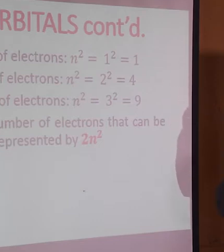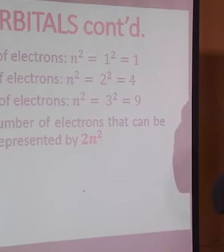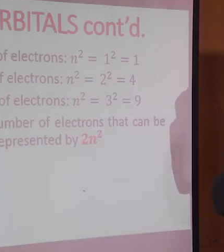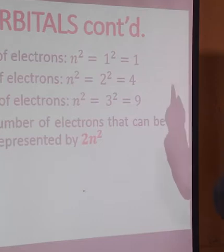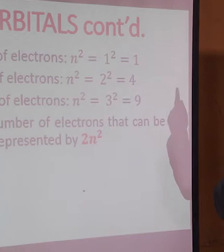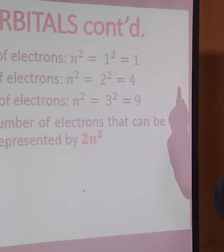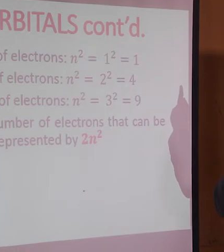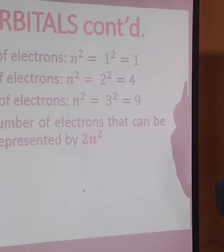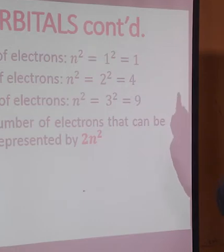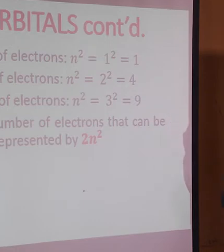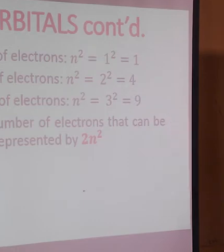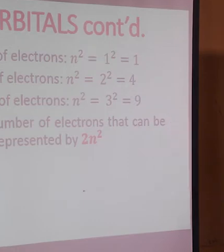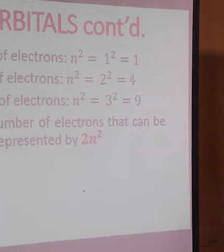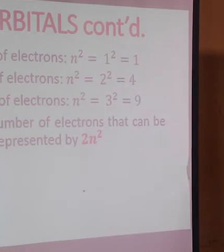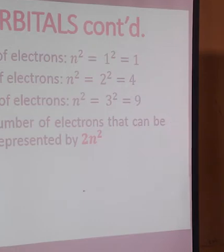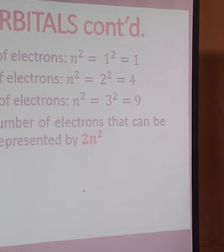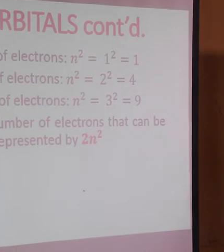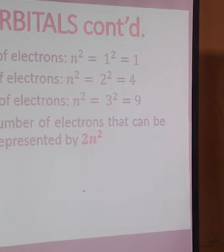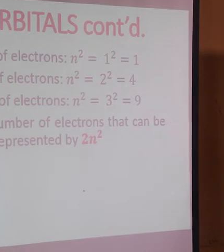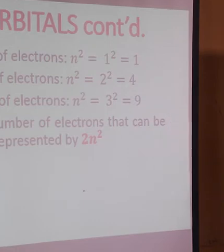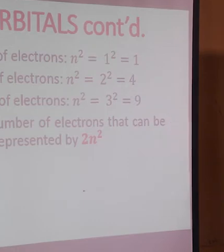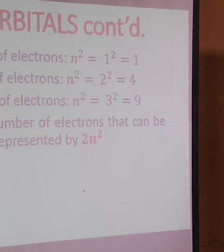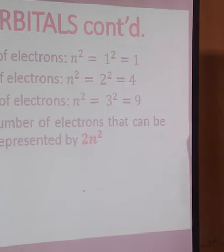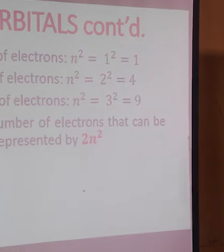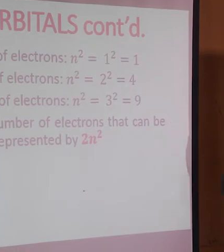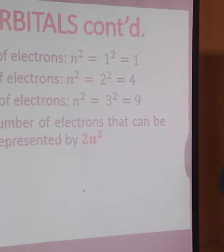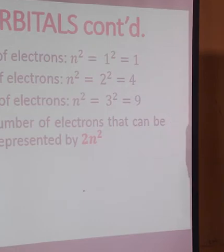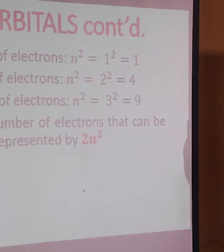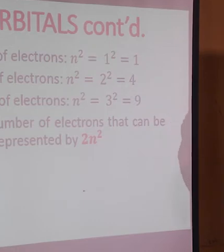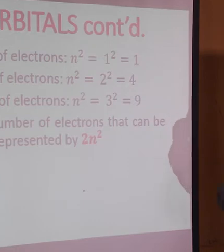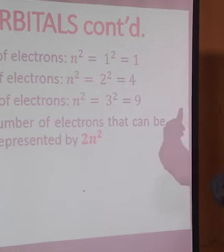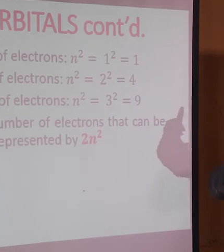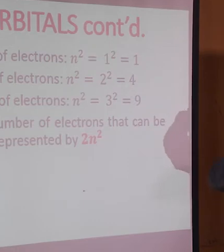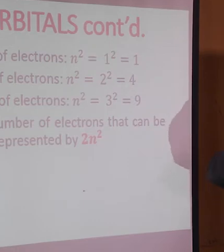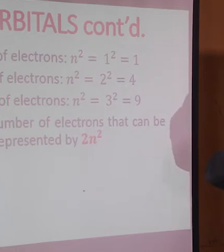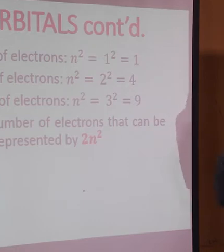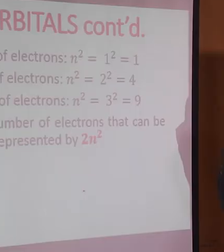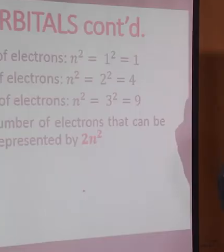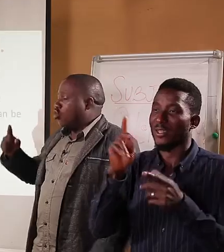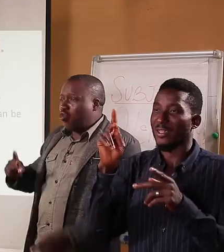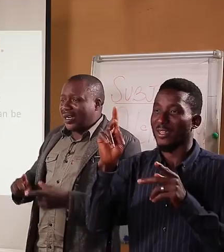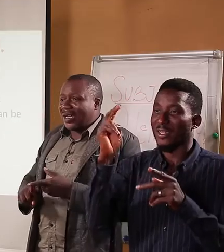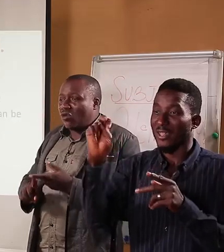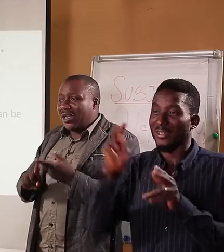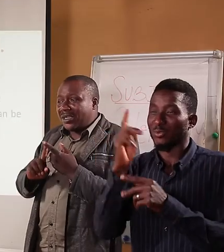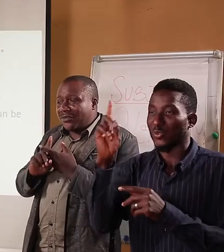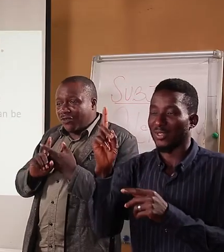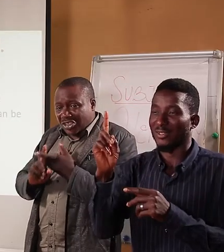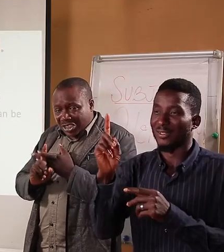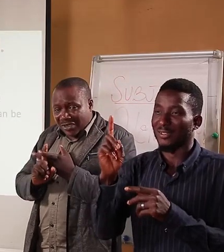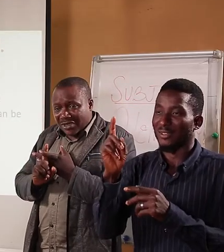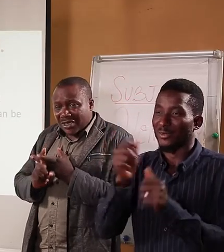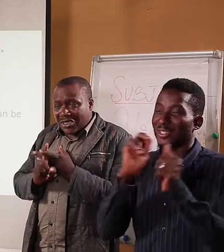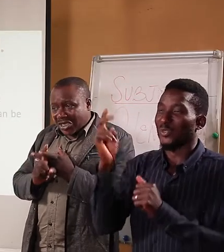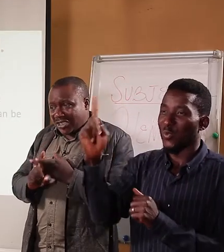have n squared, which means n squared will now be 1 times 1, which is equals to 1. No wonder under the